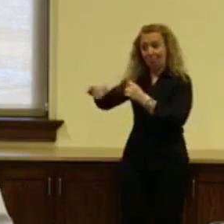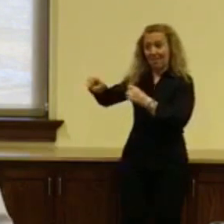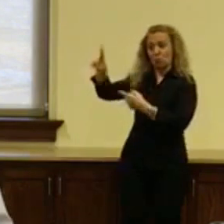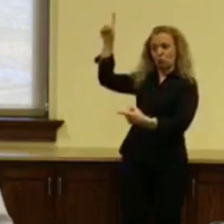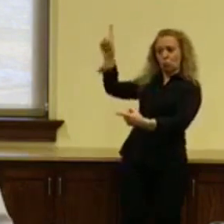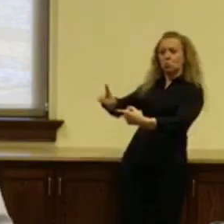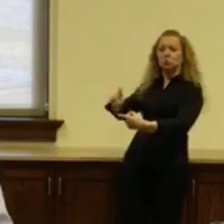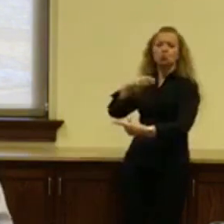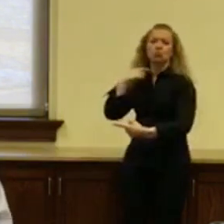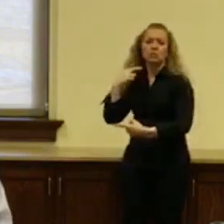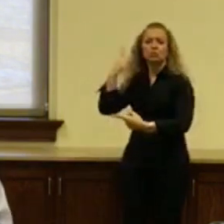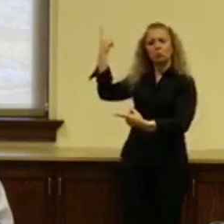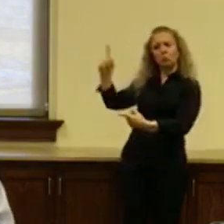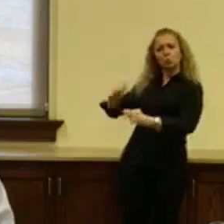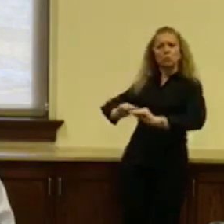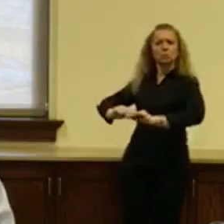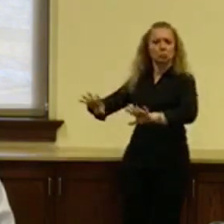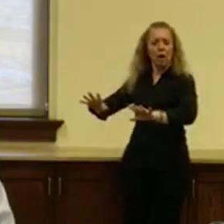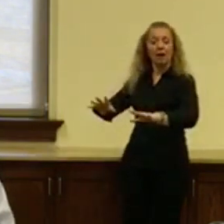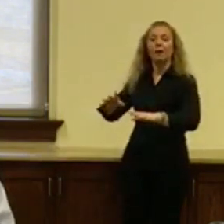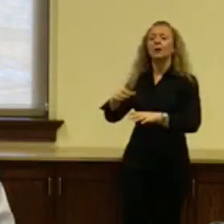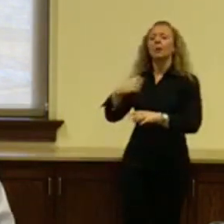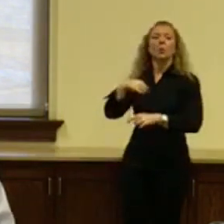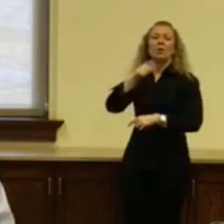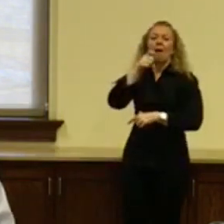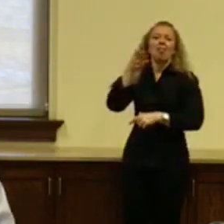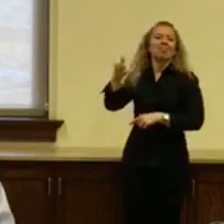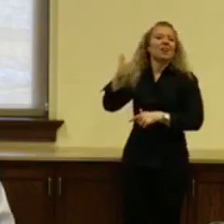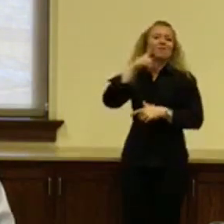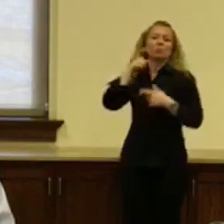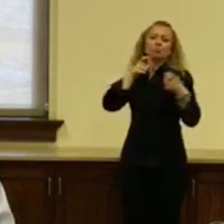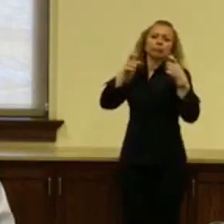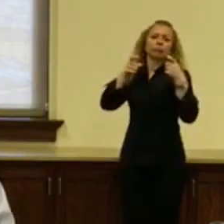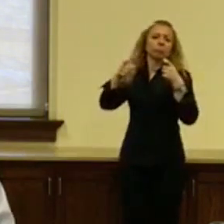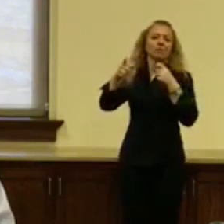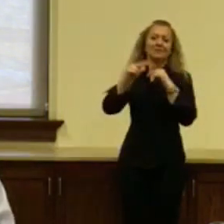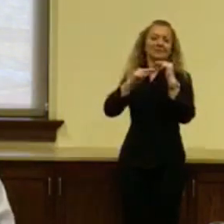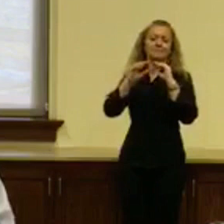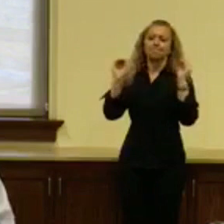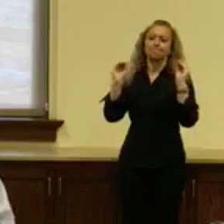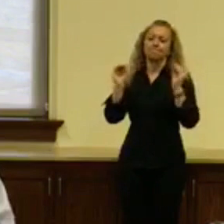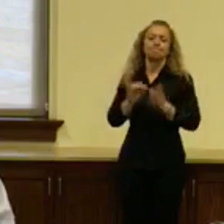So that is really our role. It's not to oversee those facilities.